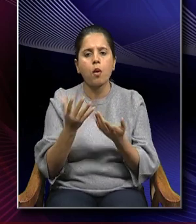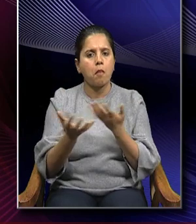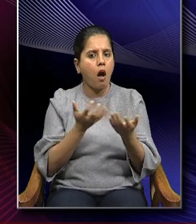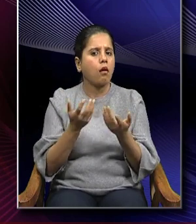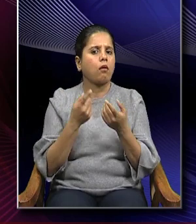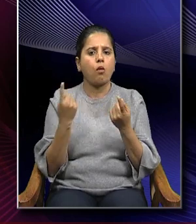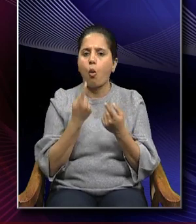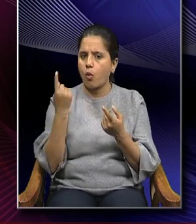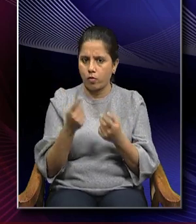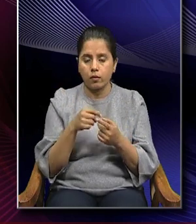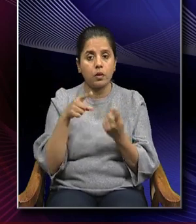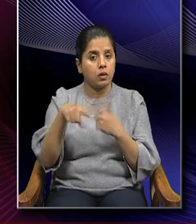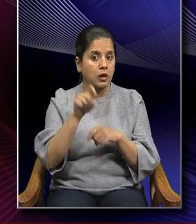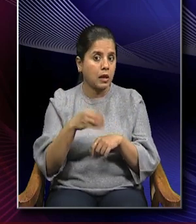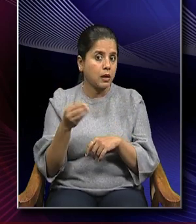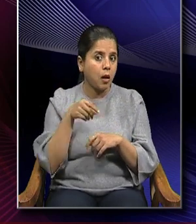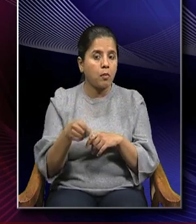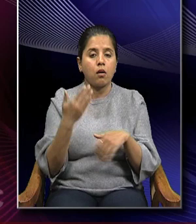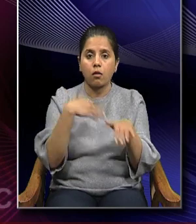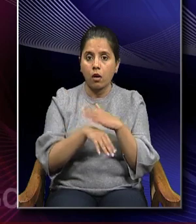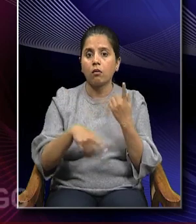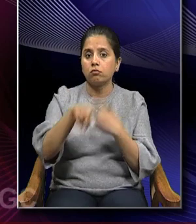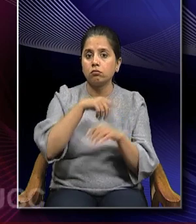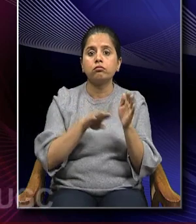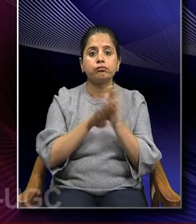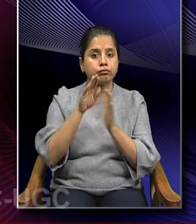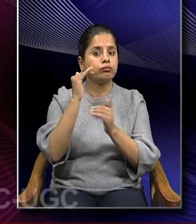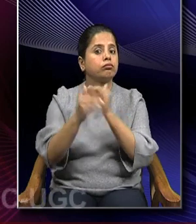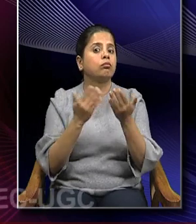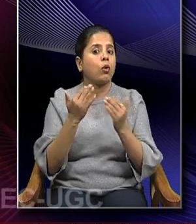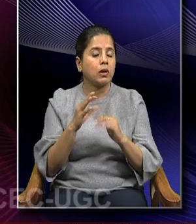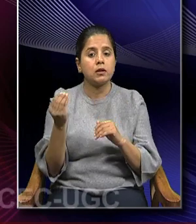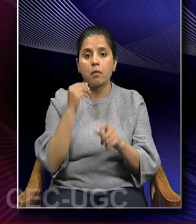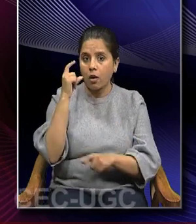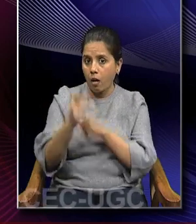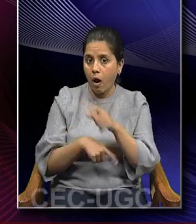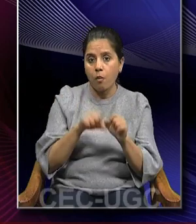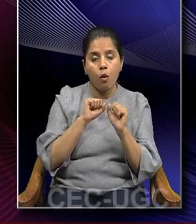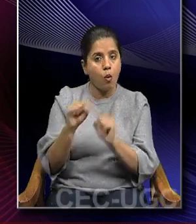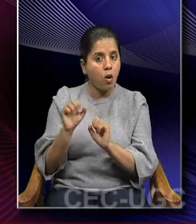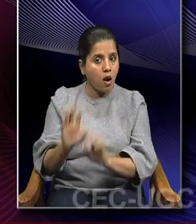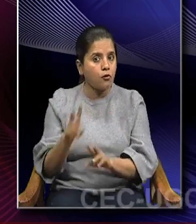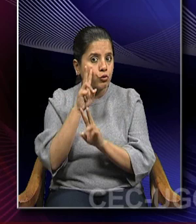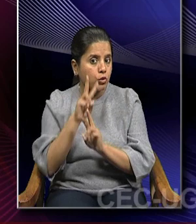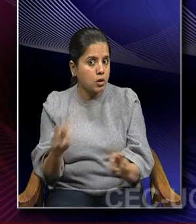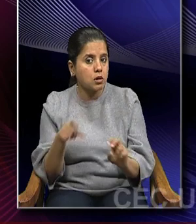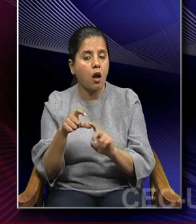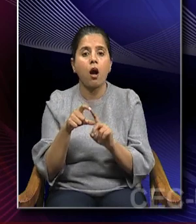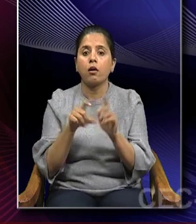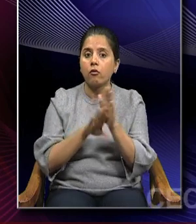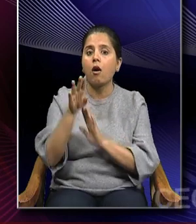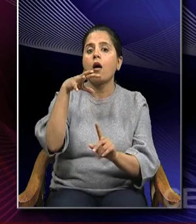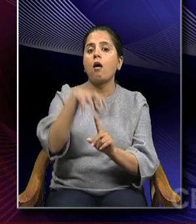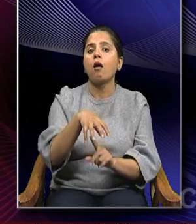marketplace. Plus, there can be some internal development also, that some companies, they are having their own research and development wing, that